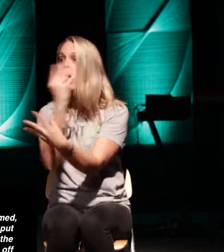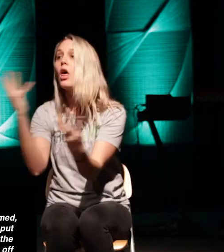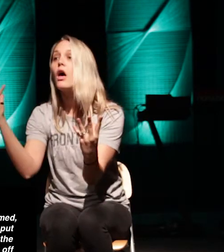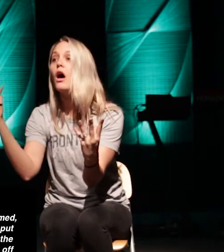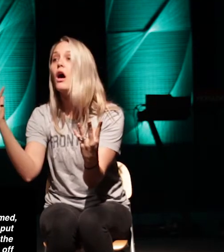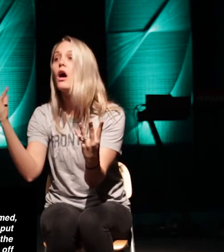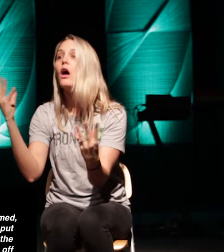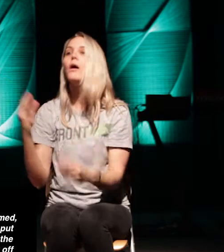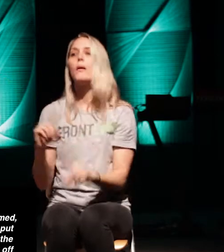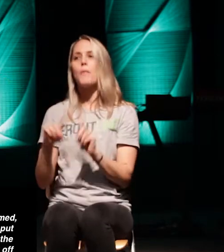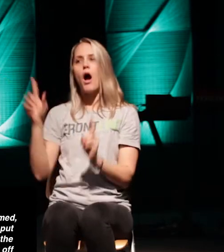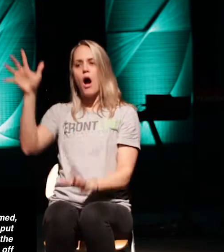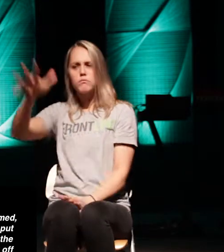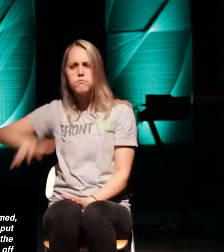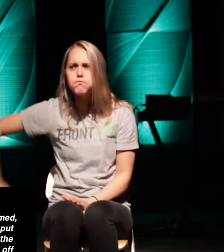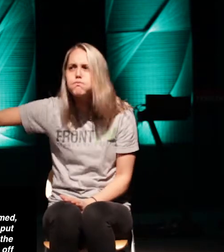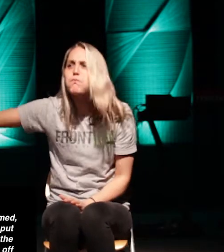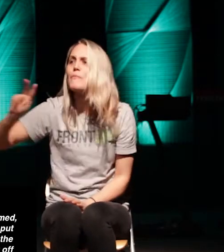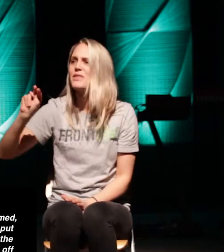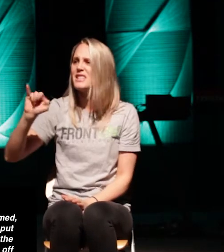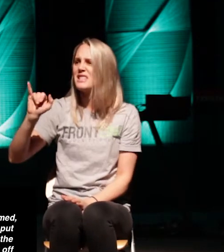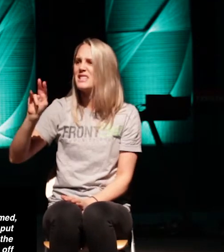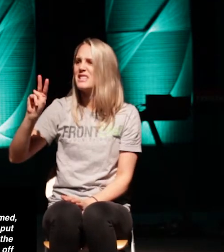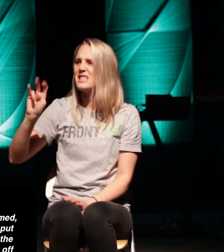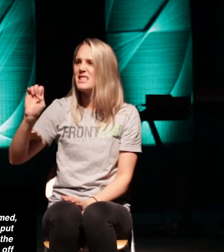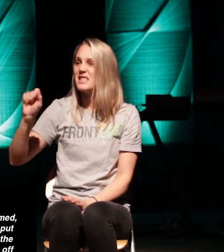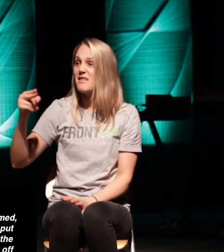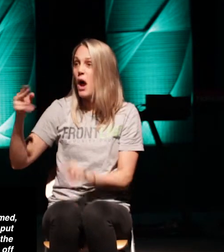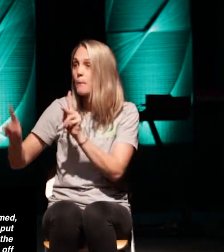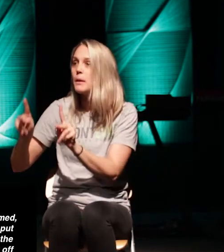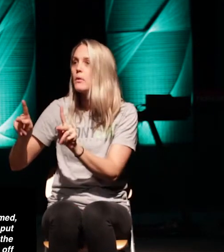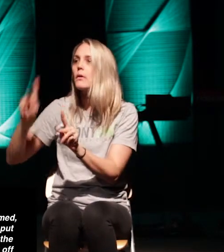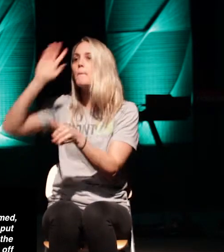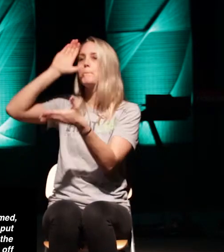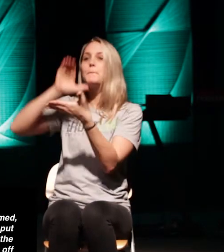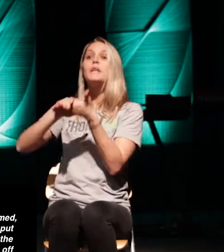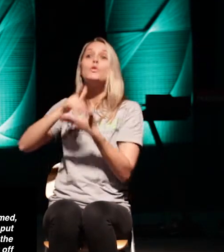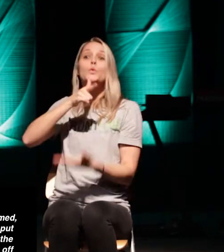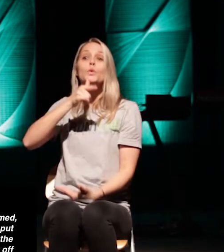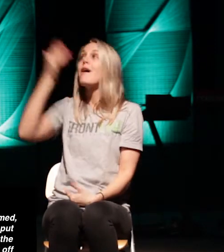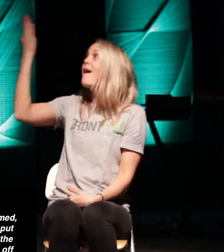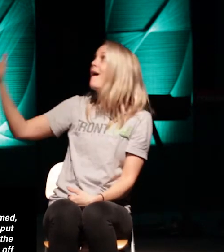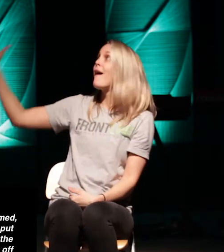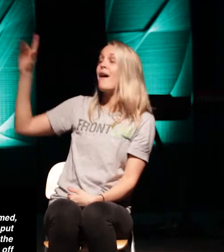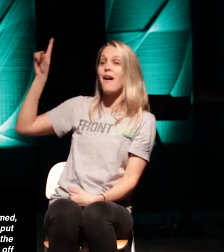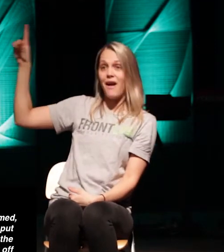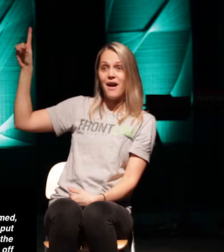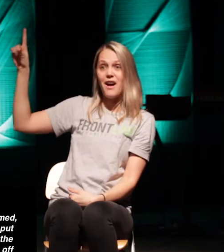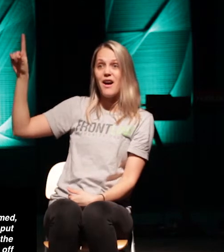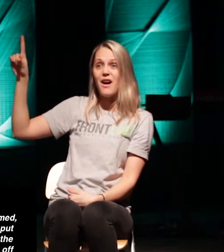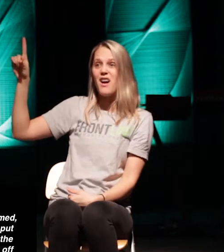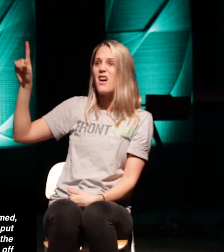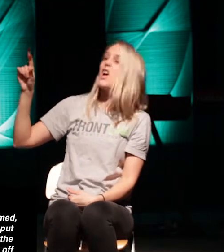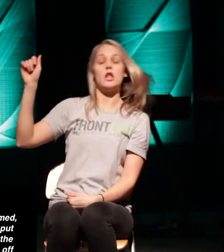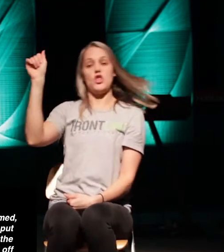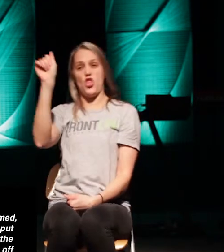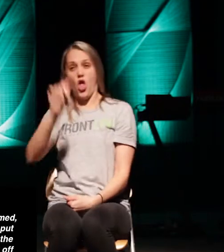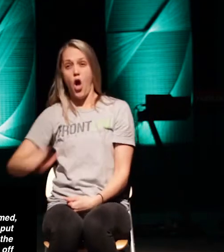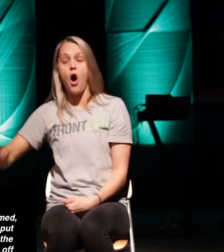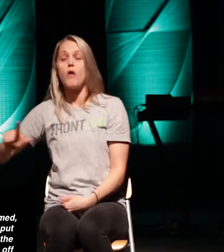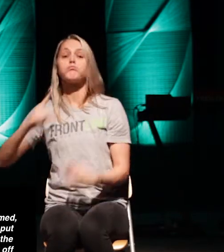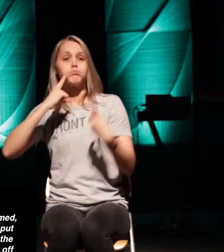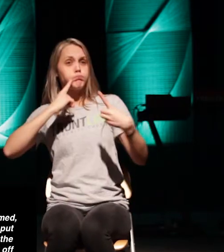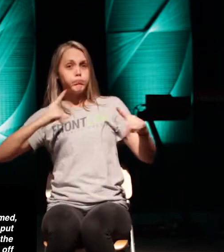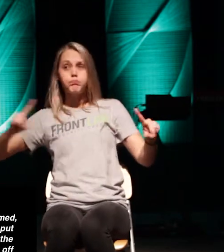The Ninevites believed God. It says a fast was proclaimed, and all of them, from the greatest to the least,